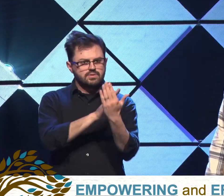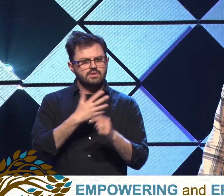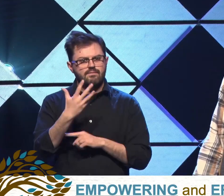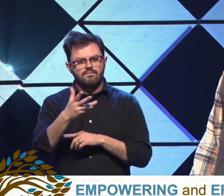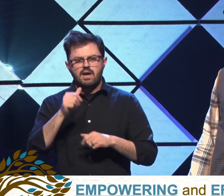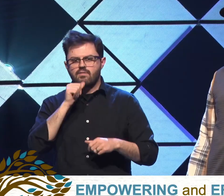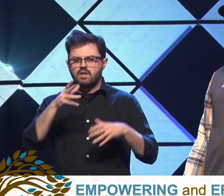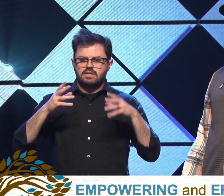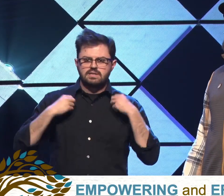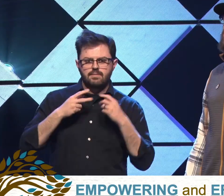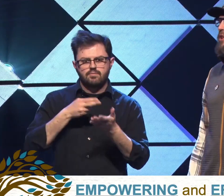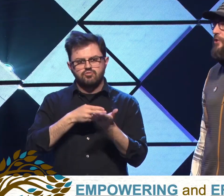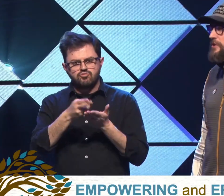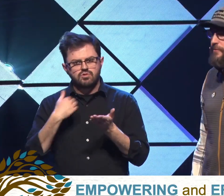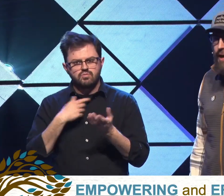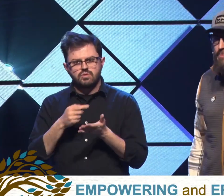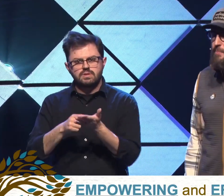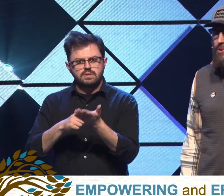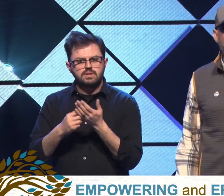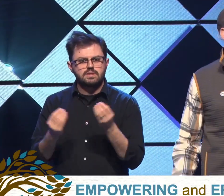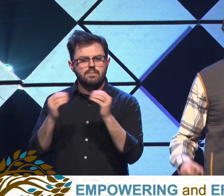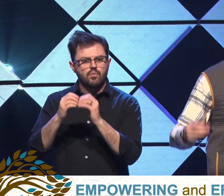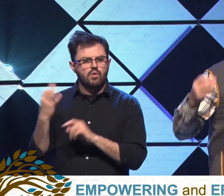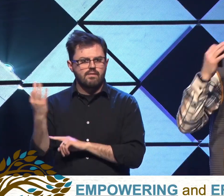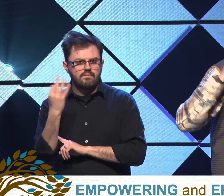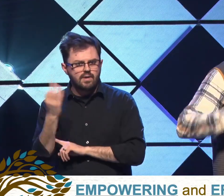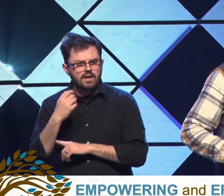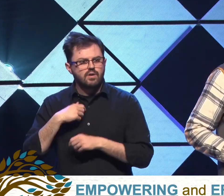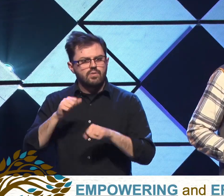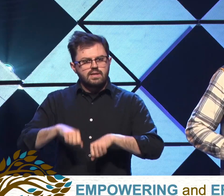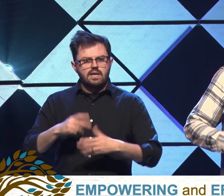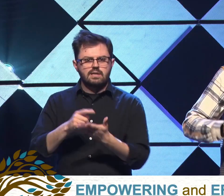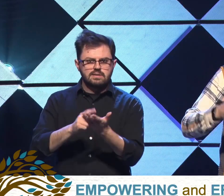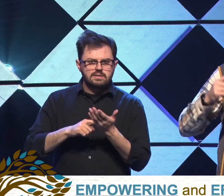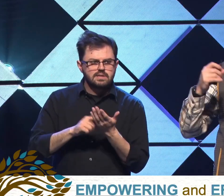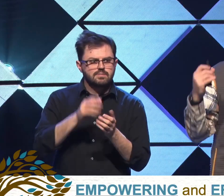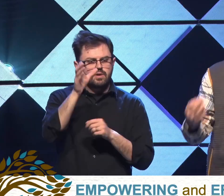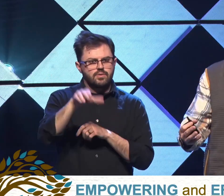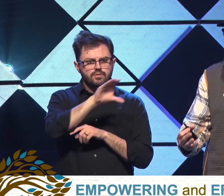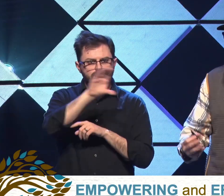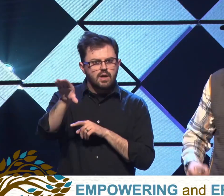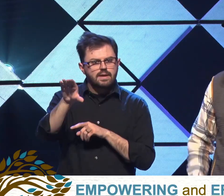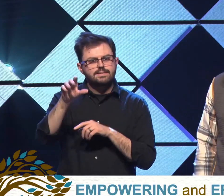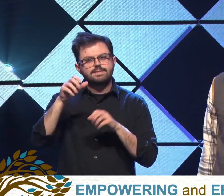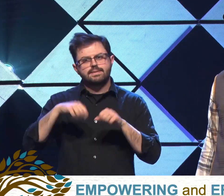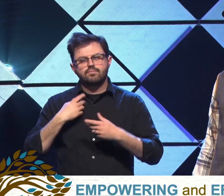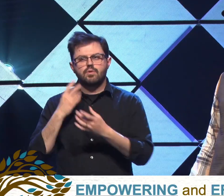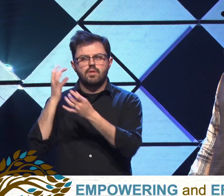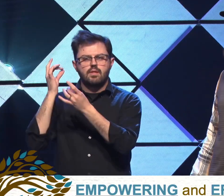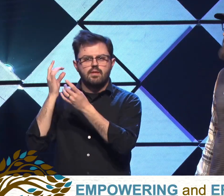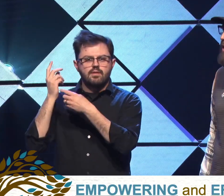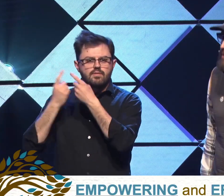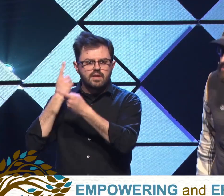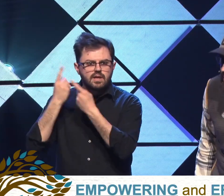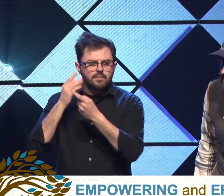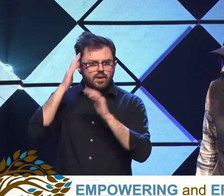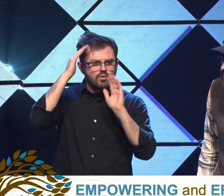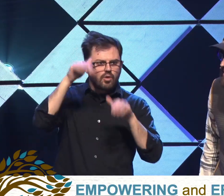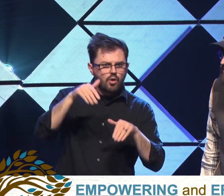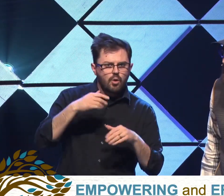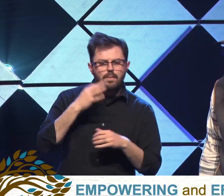about the crosses that we continue to crucify people on, and we're going to meditate on that, and then we're going to find hope in communion, and we're going to accept